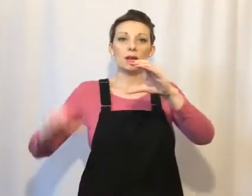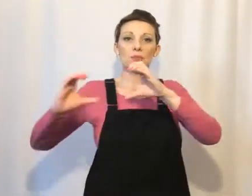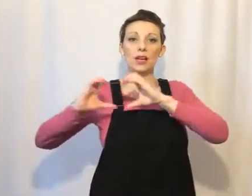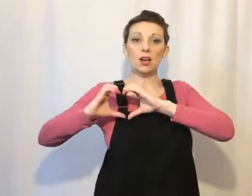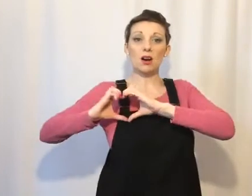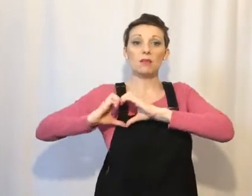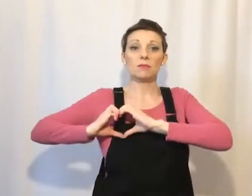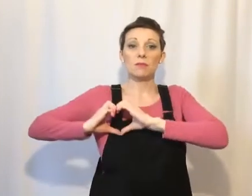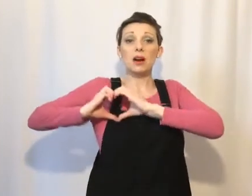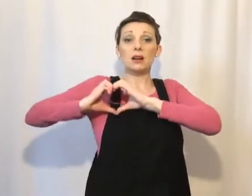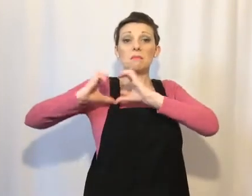Break your heart.